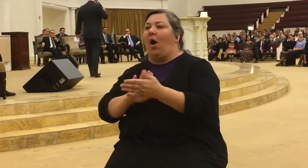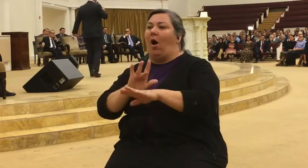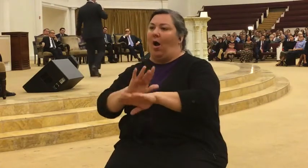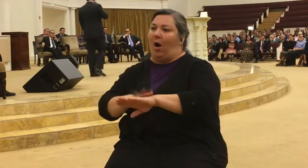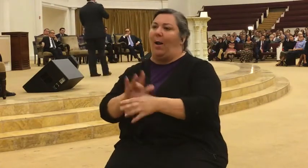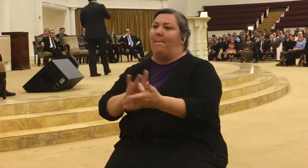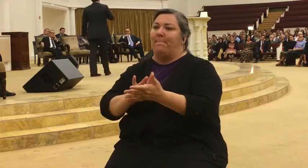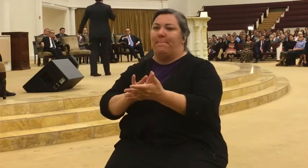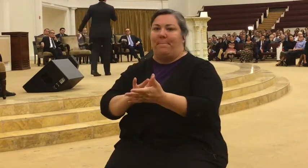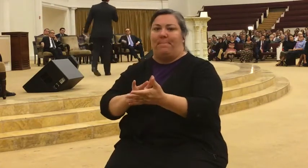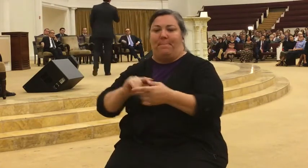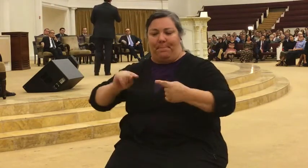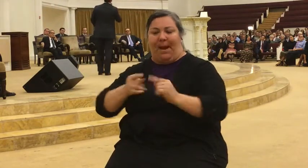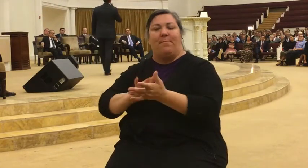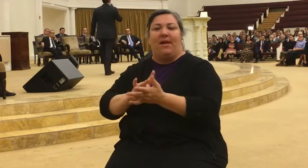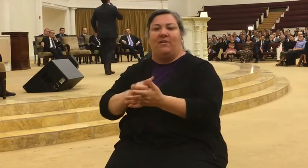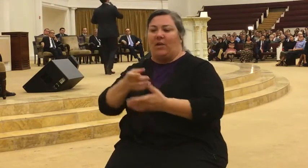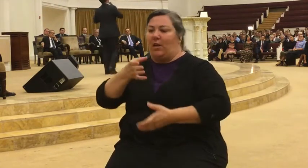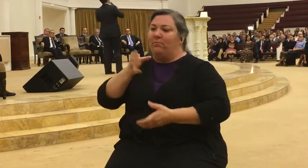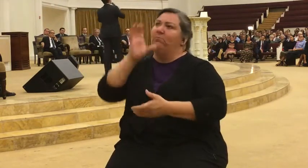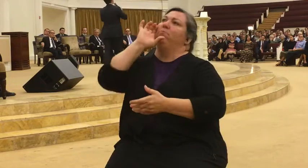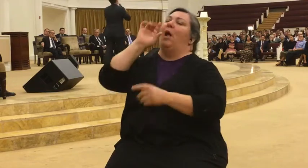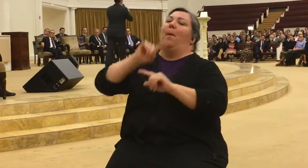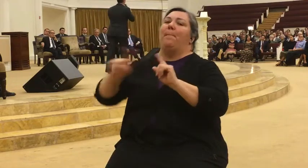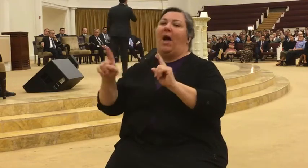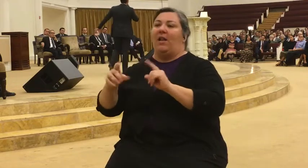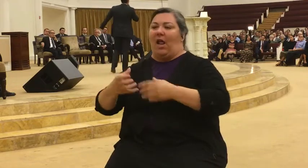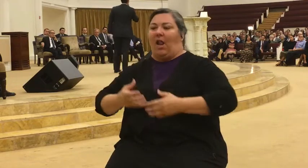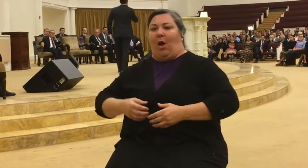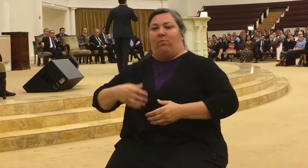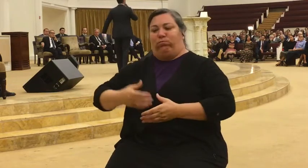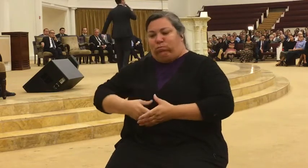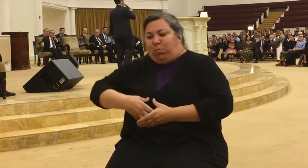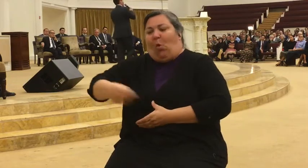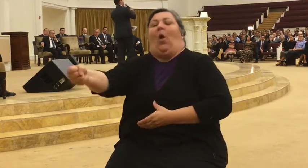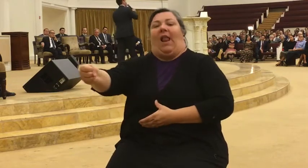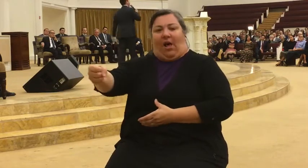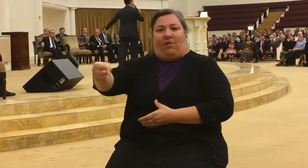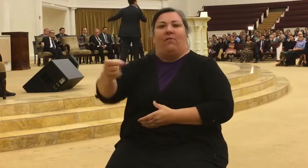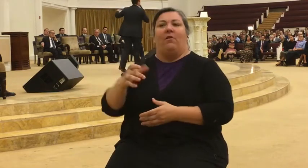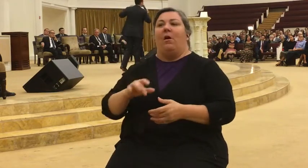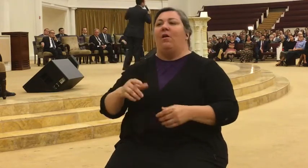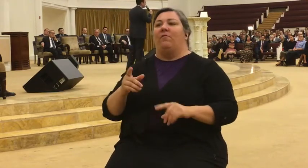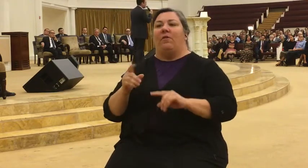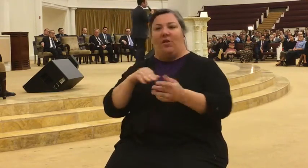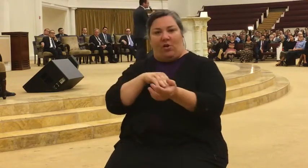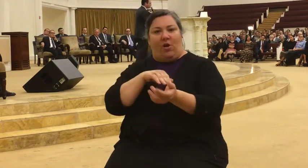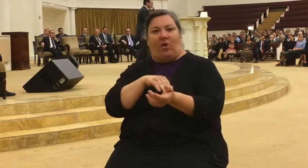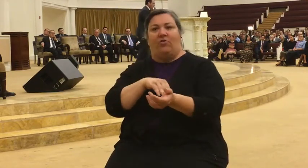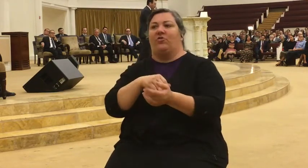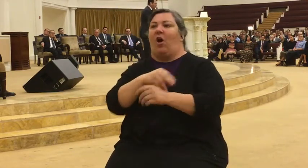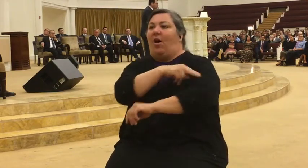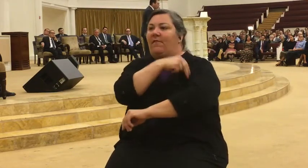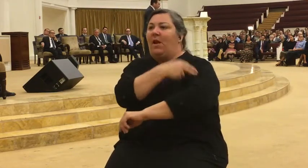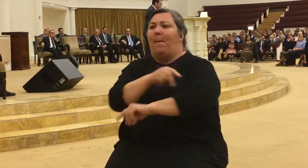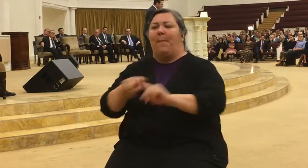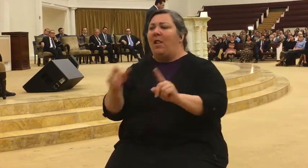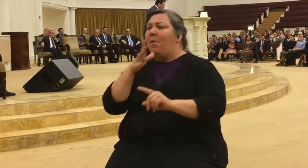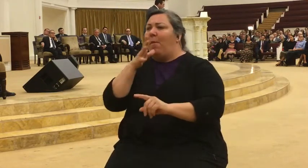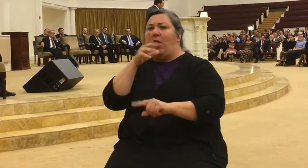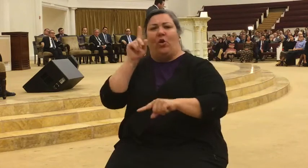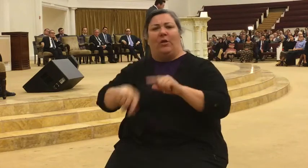able to save her life but did not save her from the mental turmoil she suffered every day, knowing that her son was trapped in